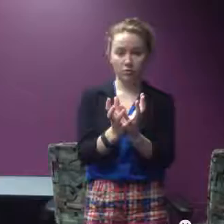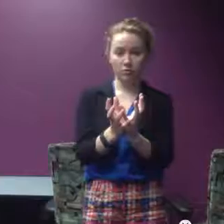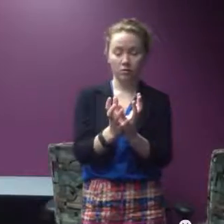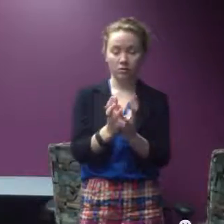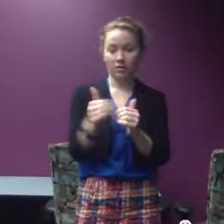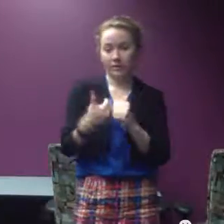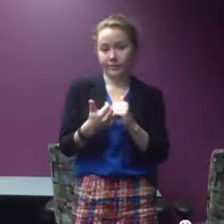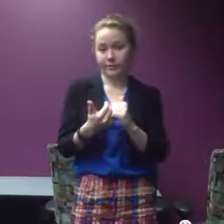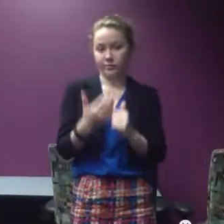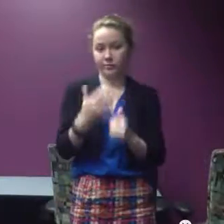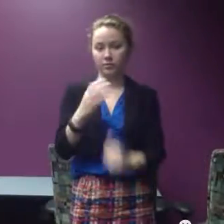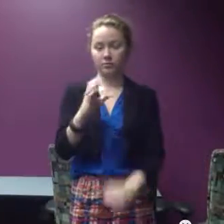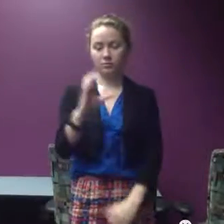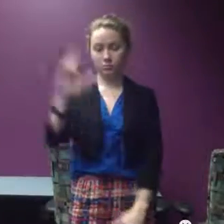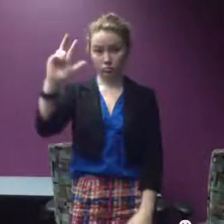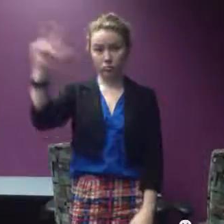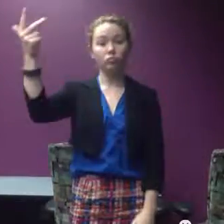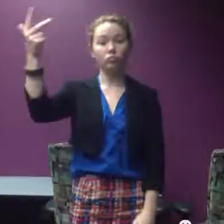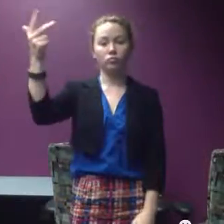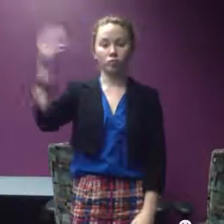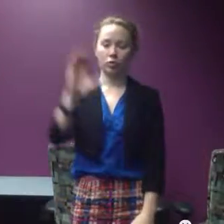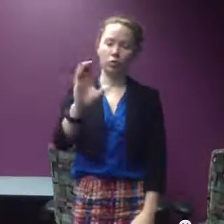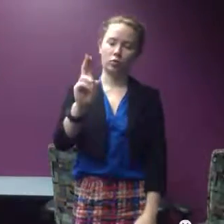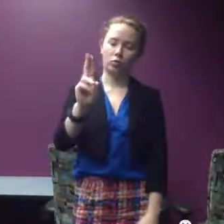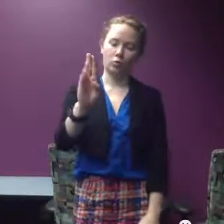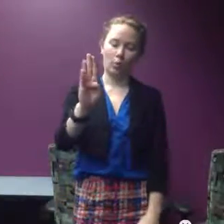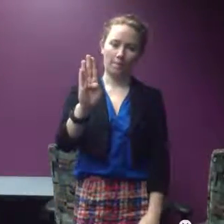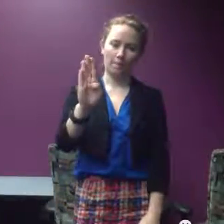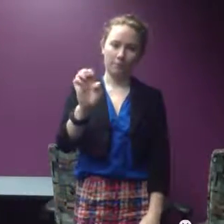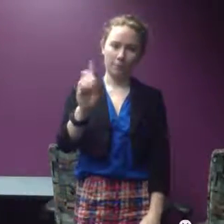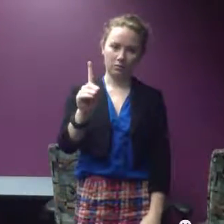We discussed volume and how centimeters cubed.